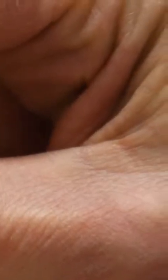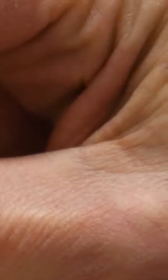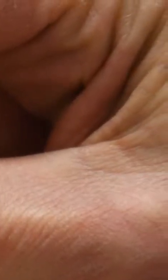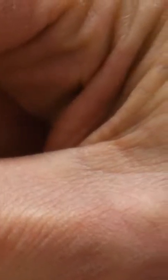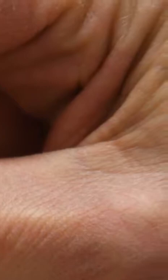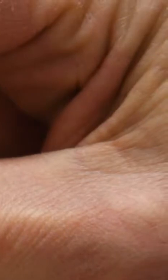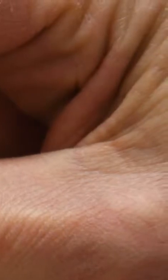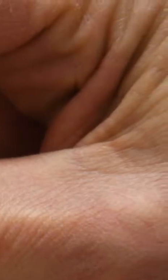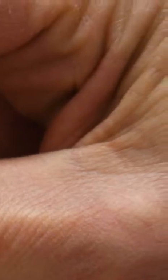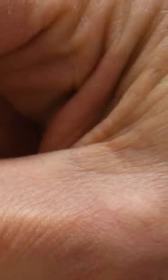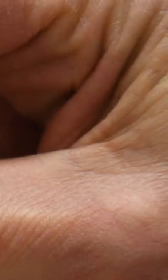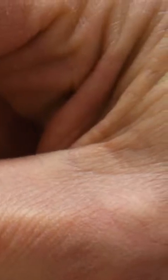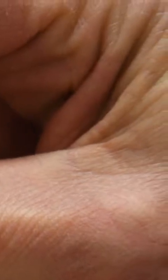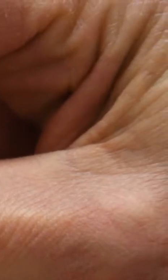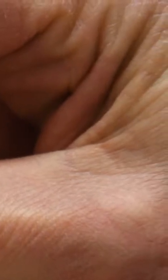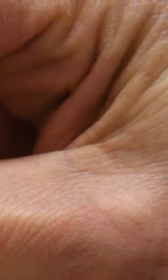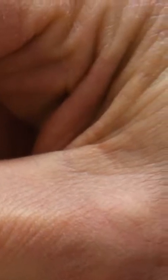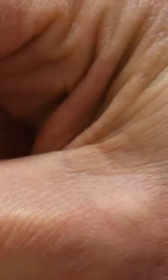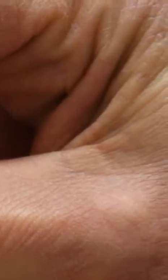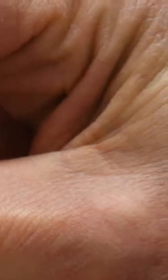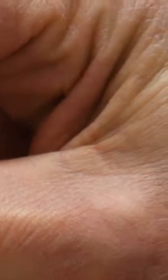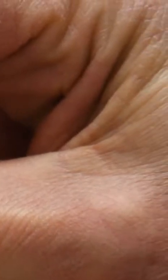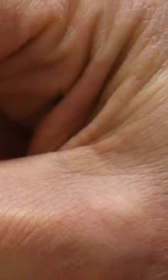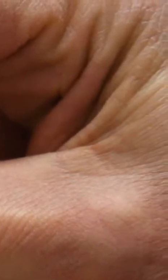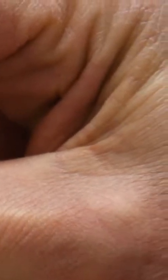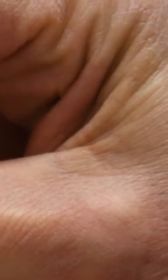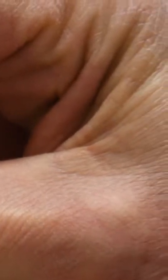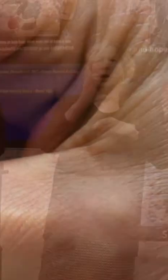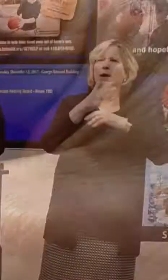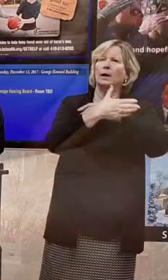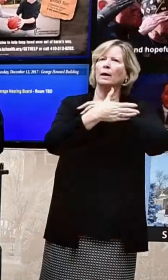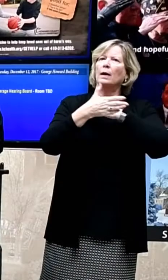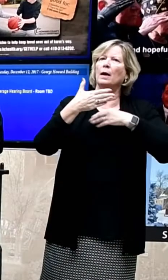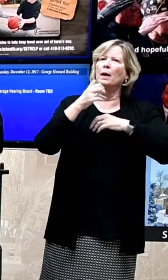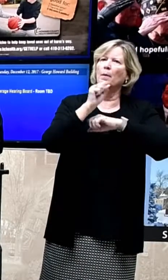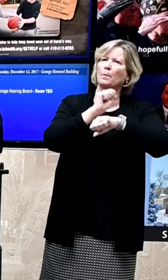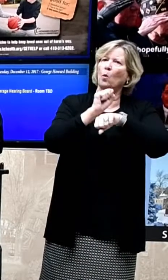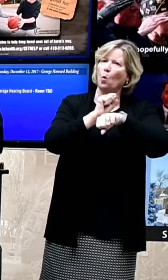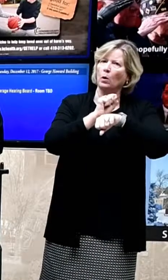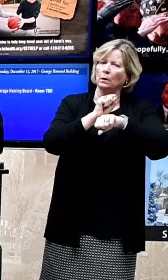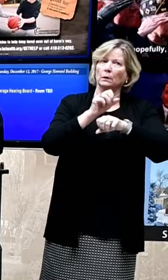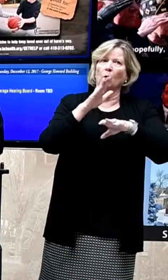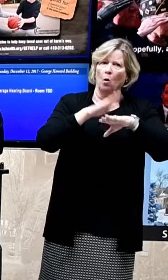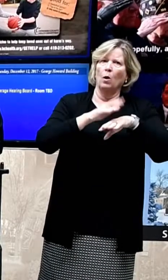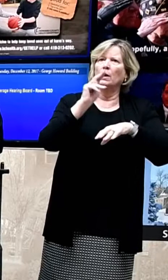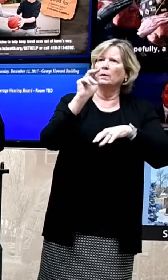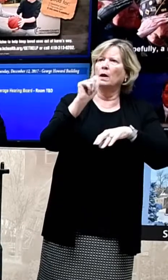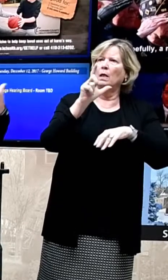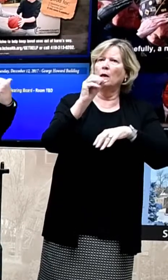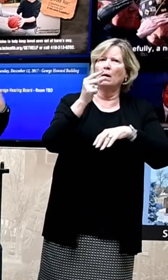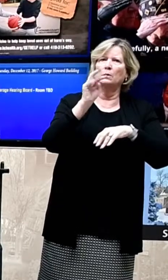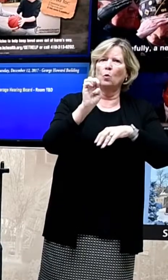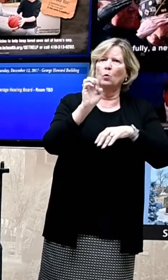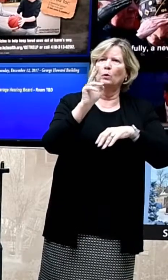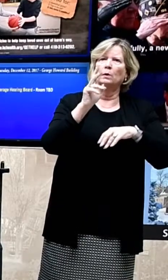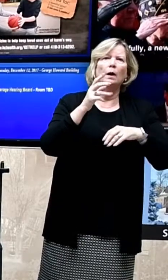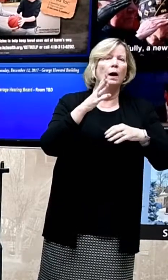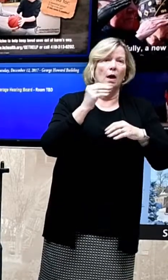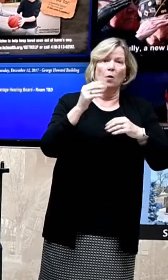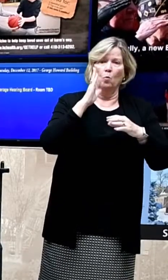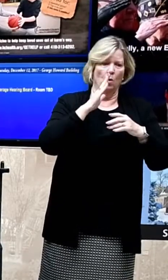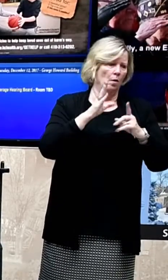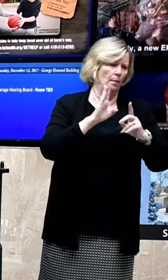the first group of county employees in the use of the Narcan kits to be placed in the AED boxes right here in the conference room just off the